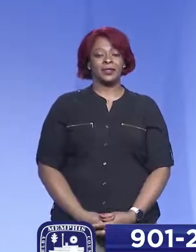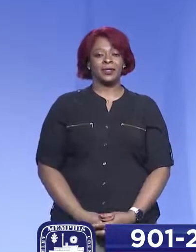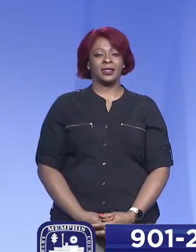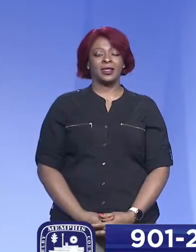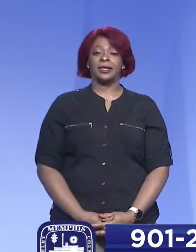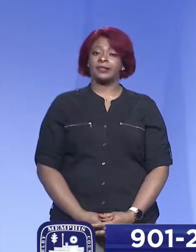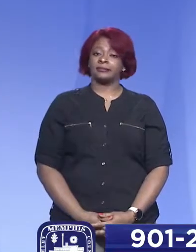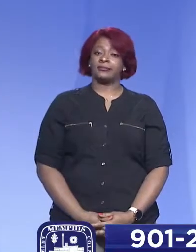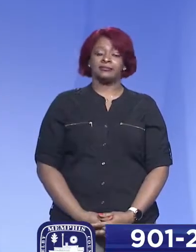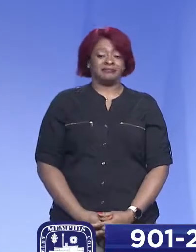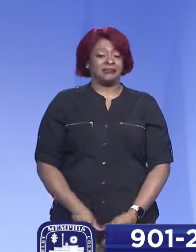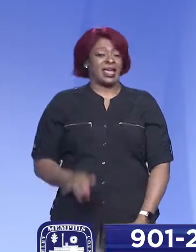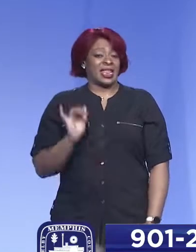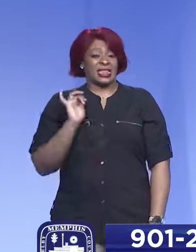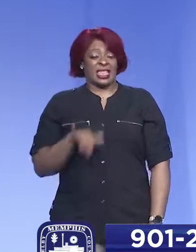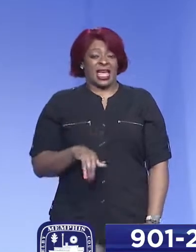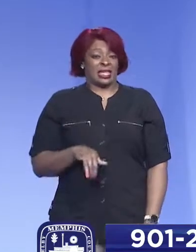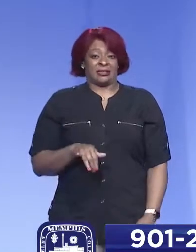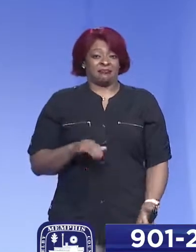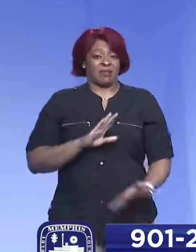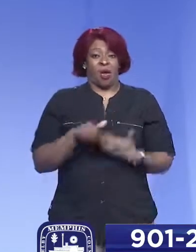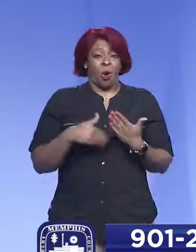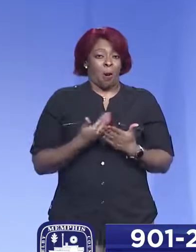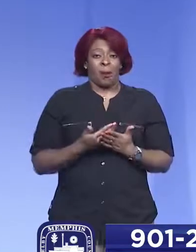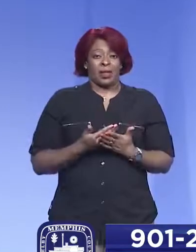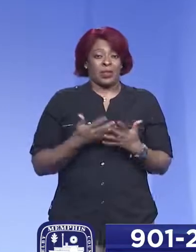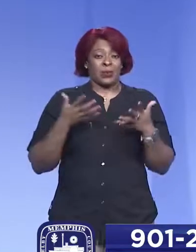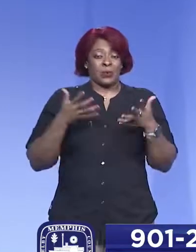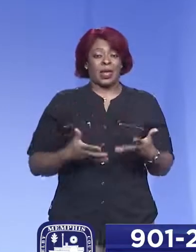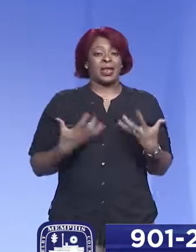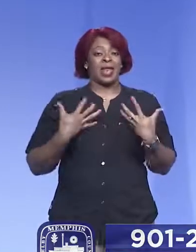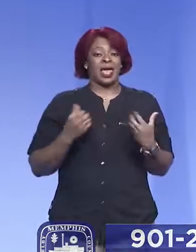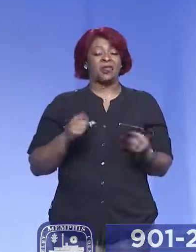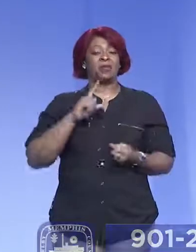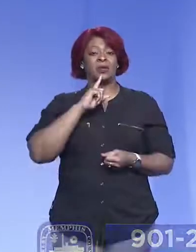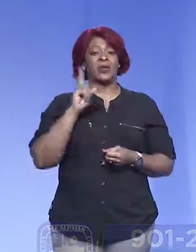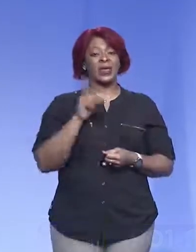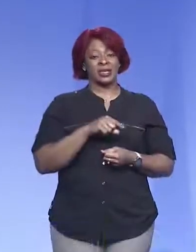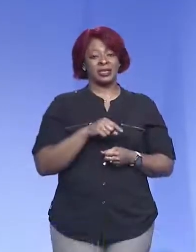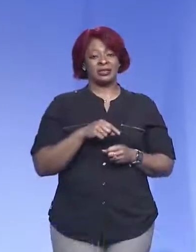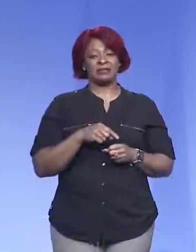Pretty much that is it. The remainder of the health directive